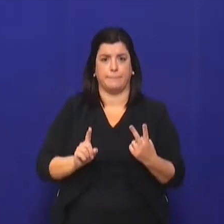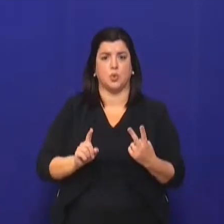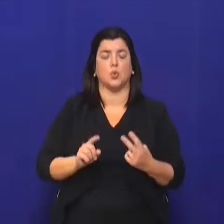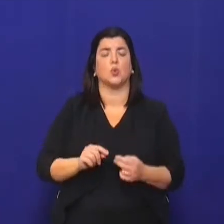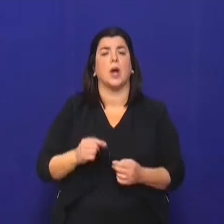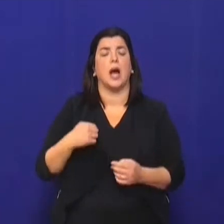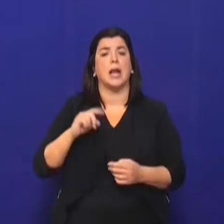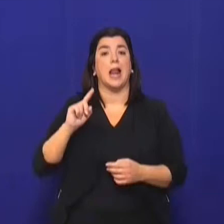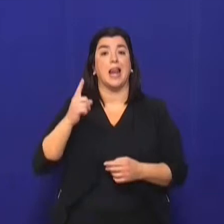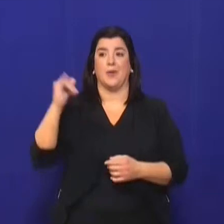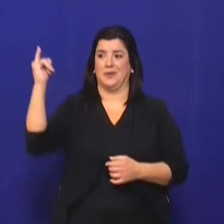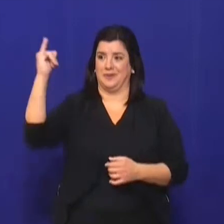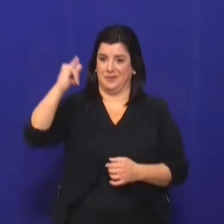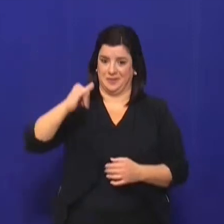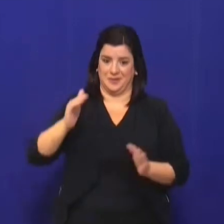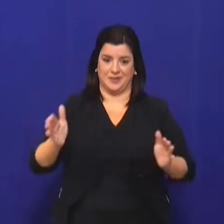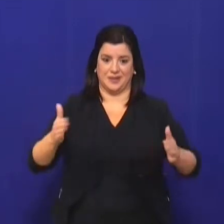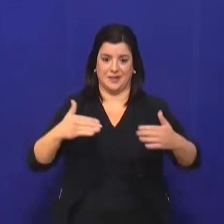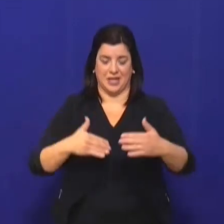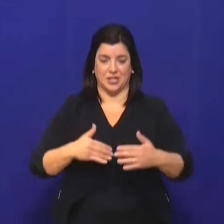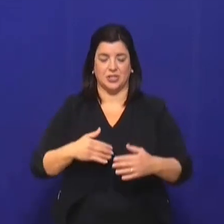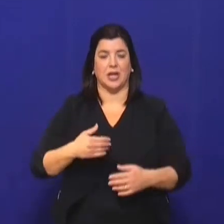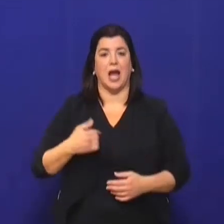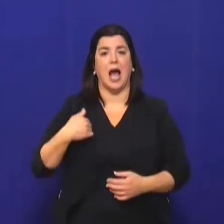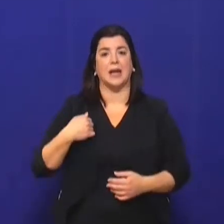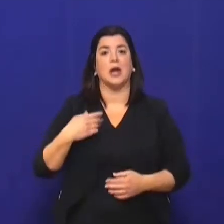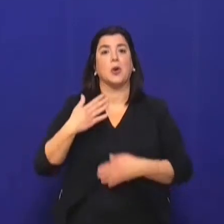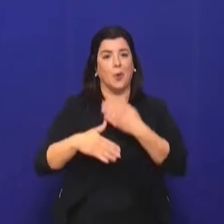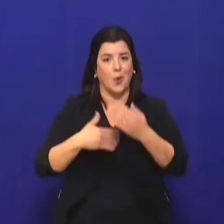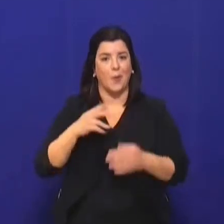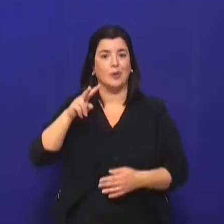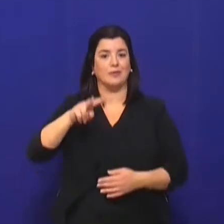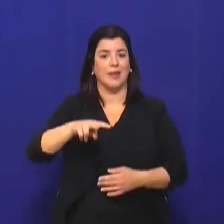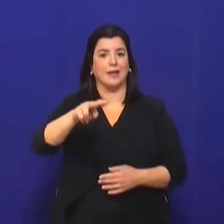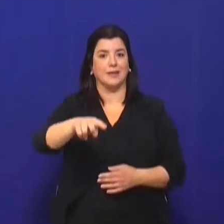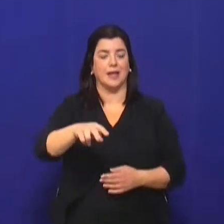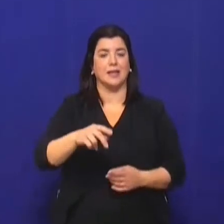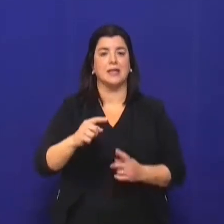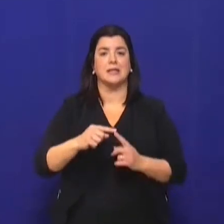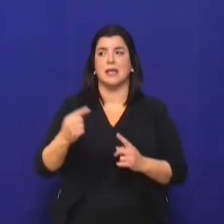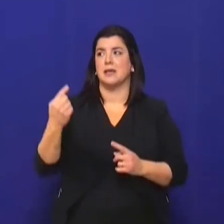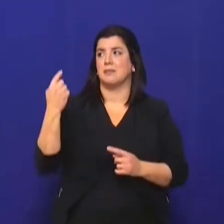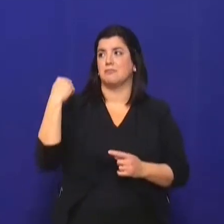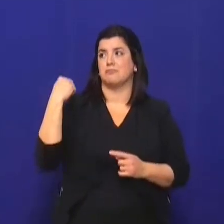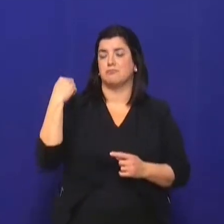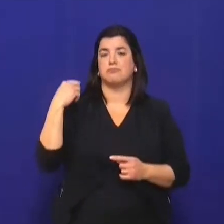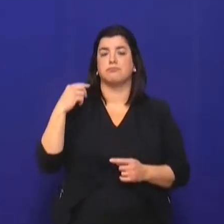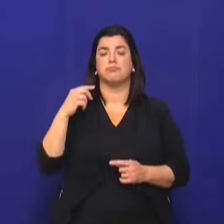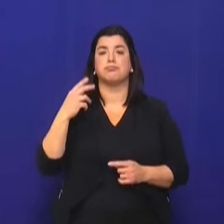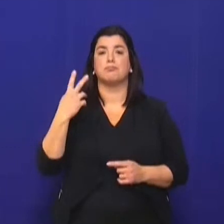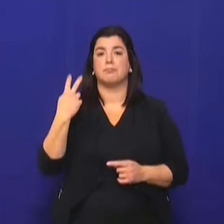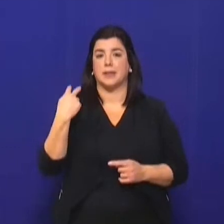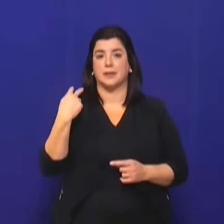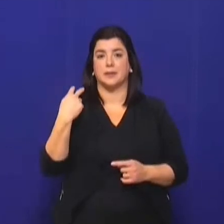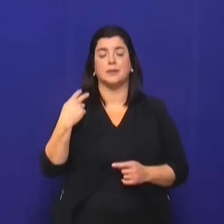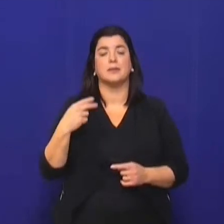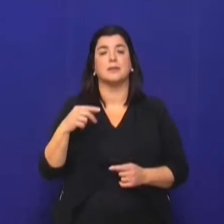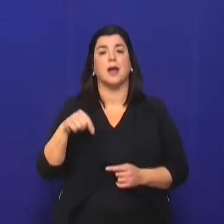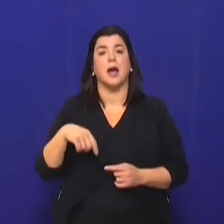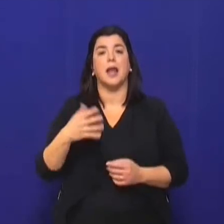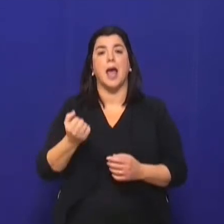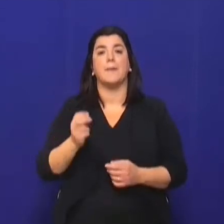dożi u aħna qed ikollna dożi propju kull nhar ta' tnejn u allura sa Monday li għadda sa Monday 11 January aħna kellna